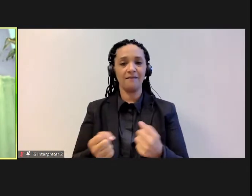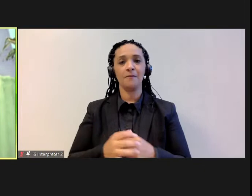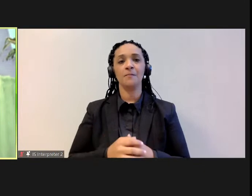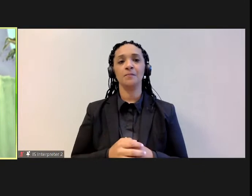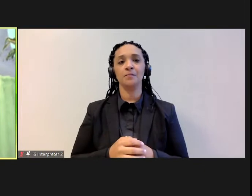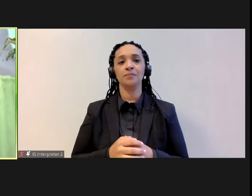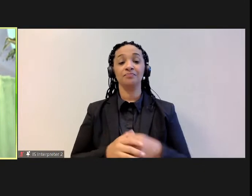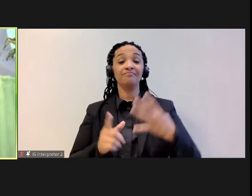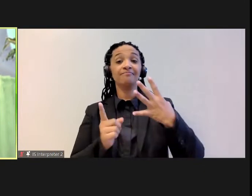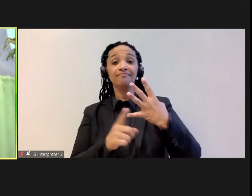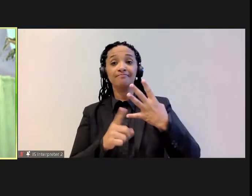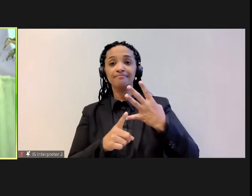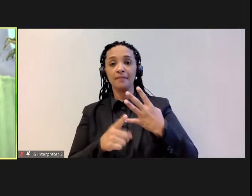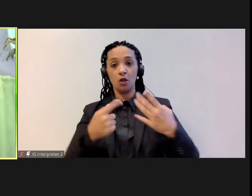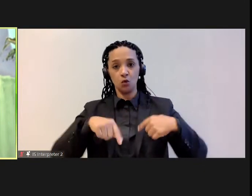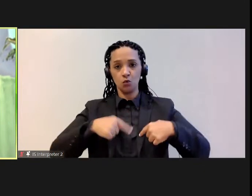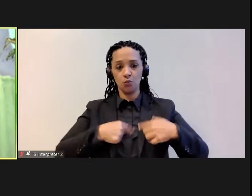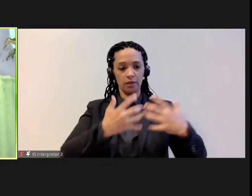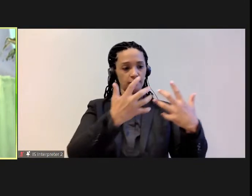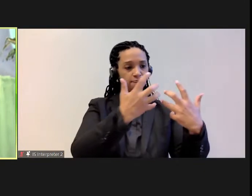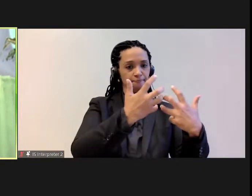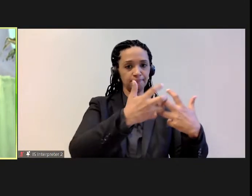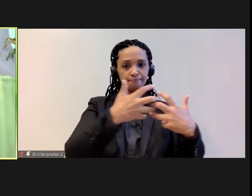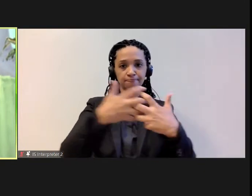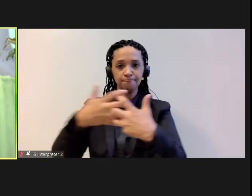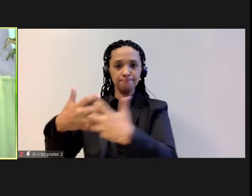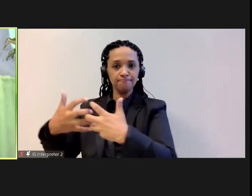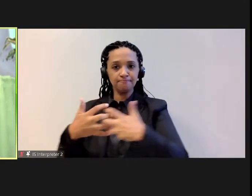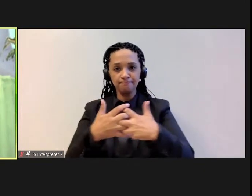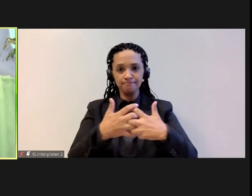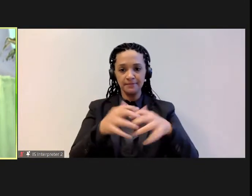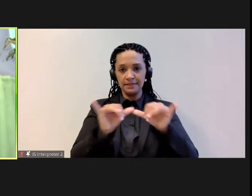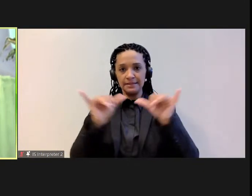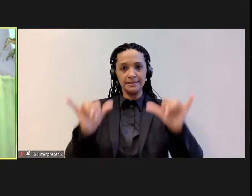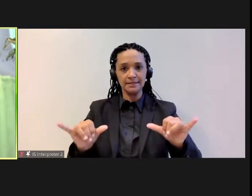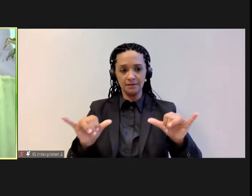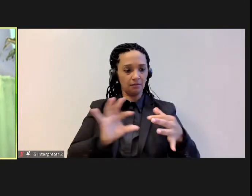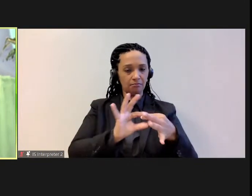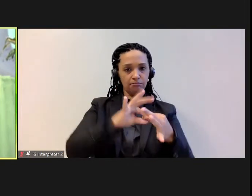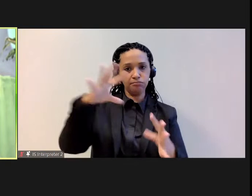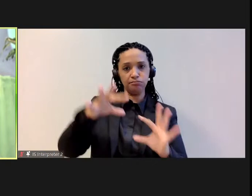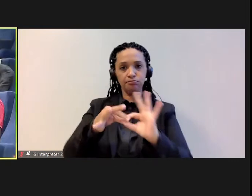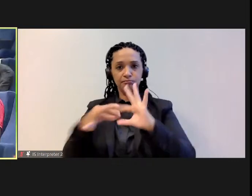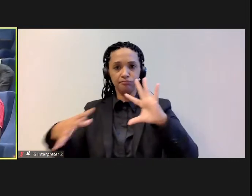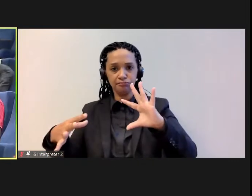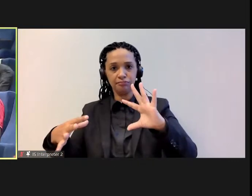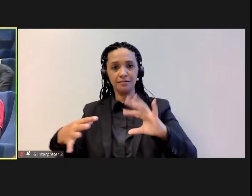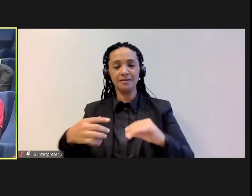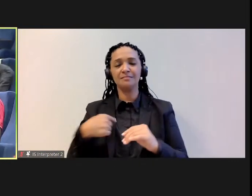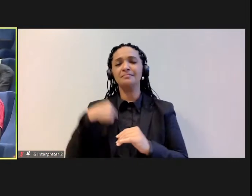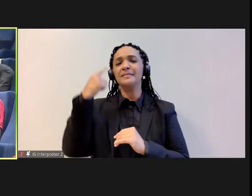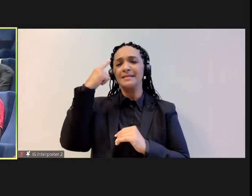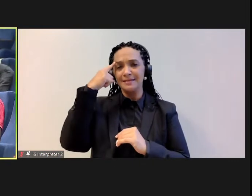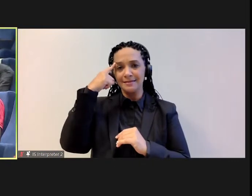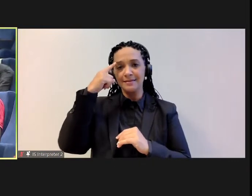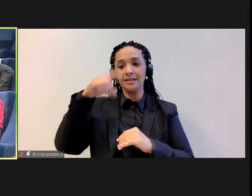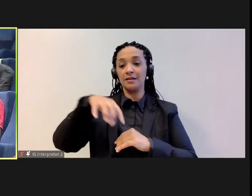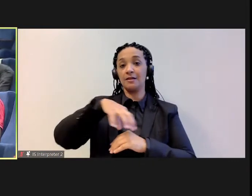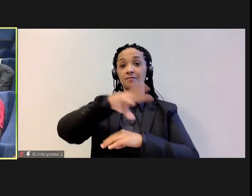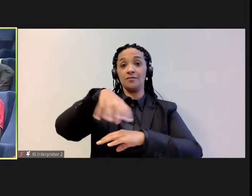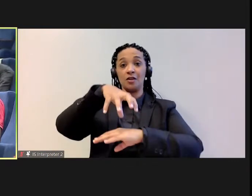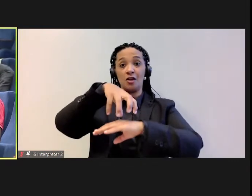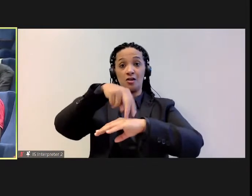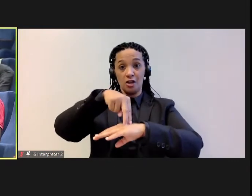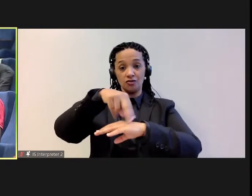and the lack of harmonization of data systems, I think at national level, sub-national level,